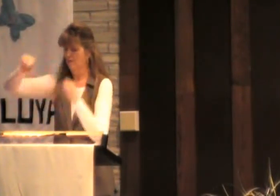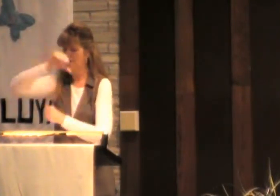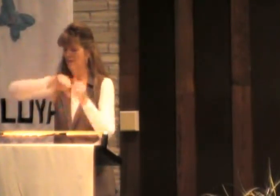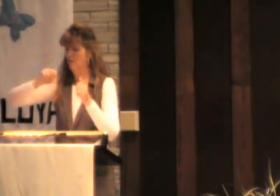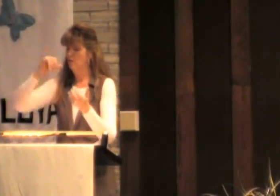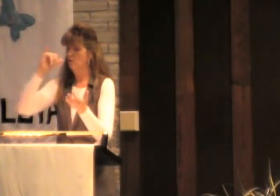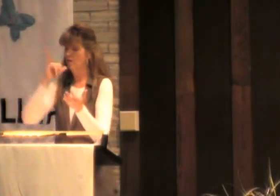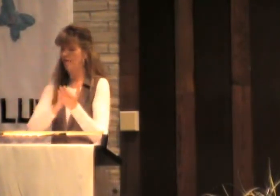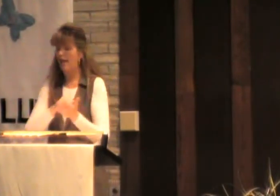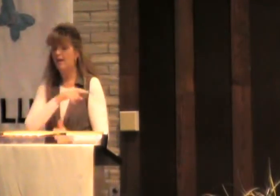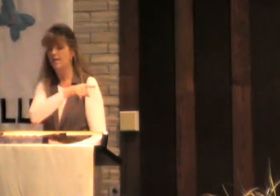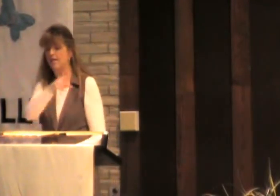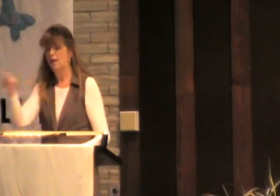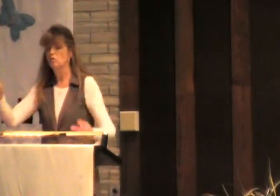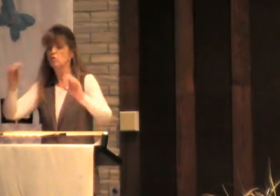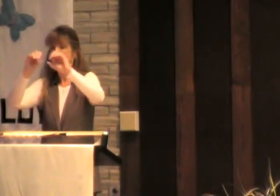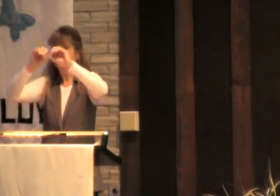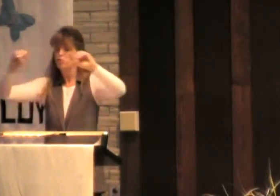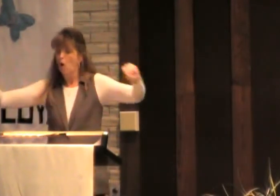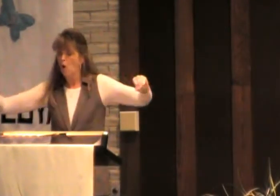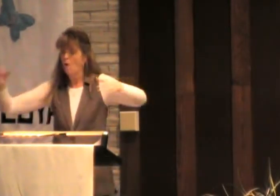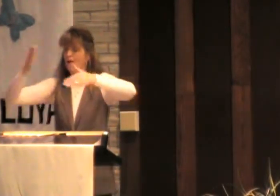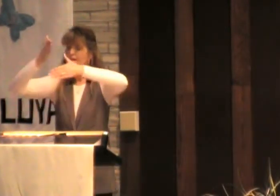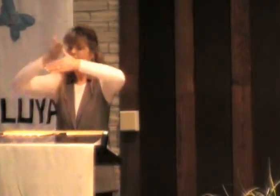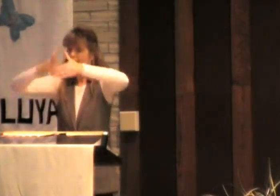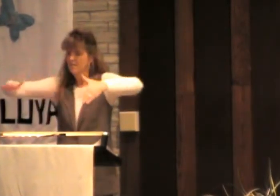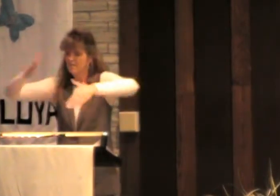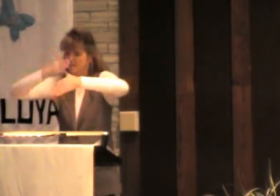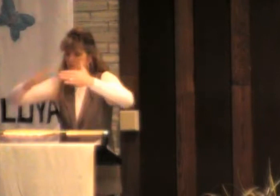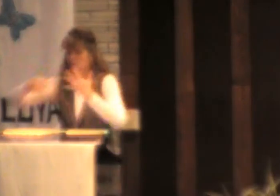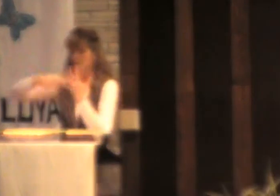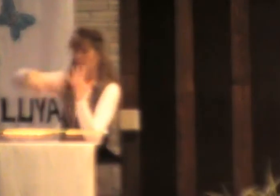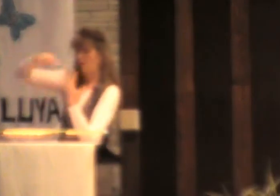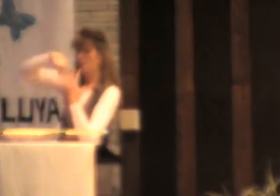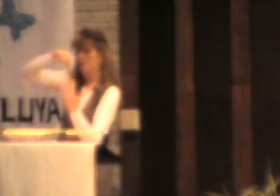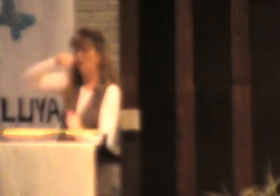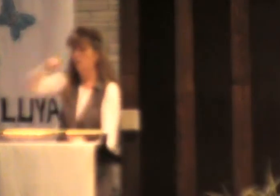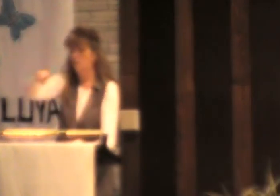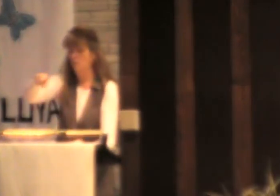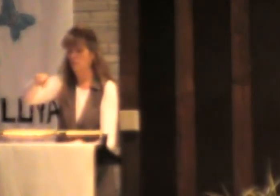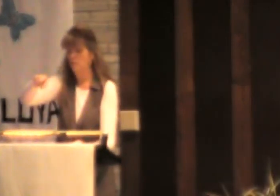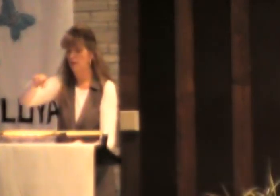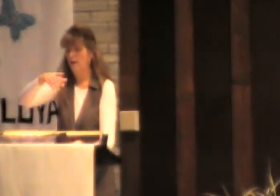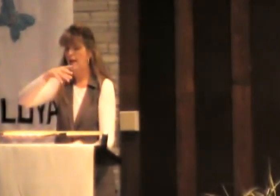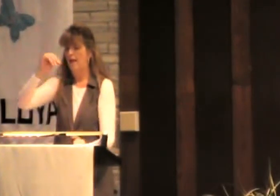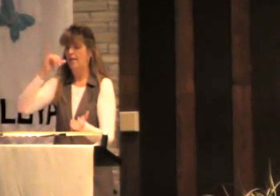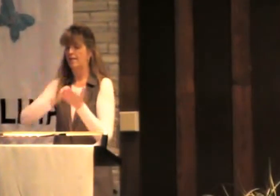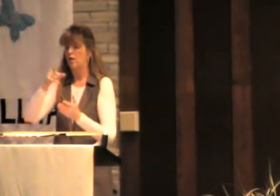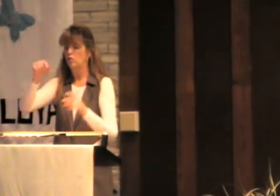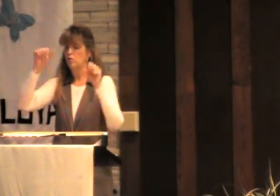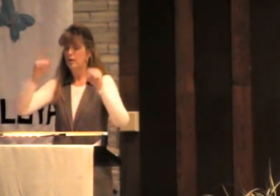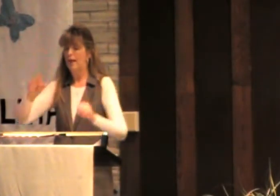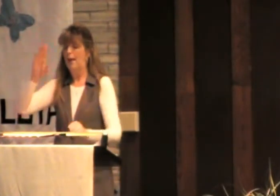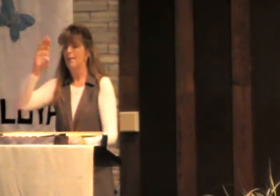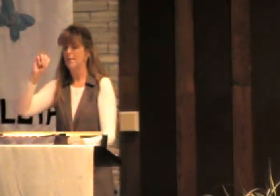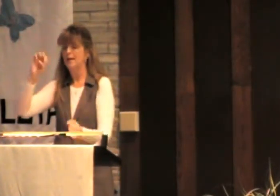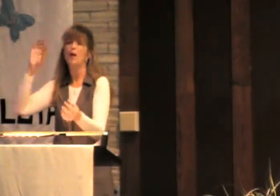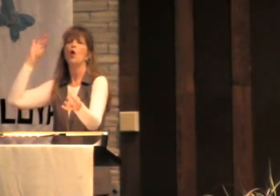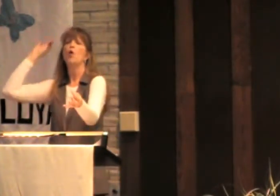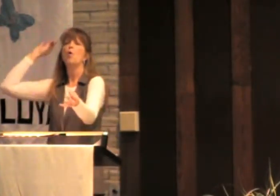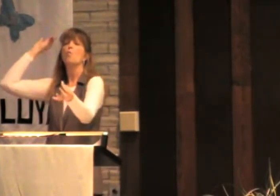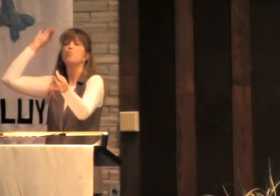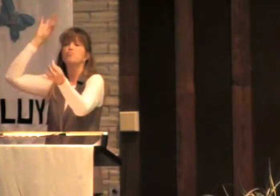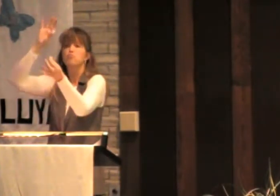that you agree with one another in what you say and that there be no divisions among you, but that